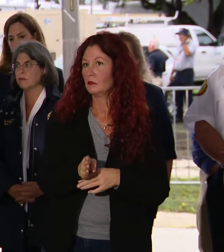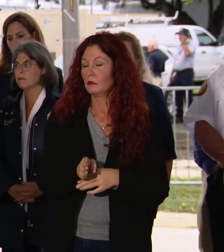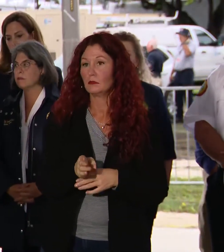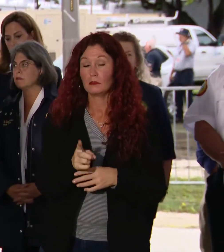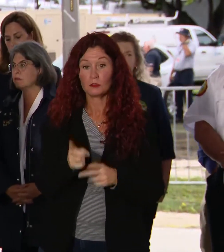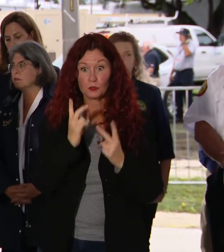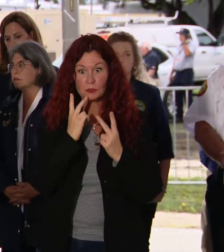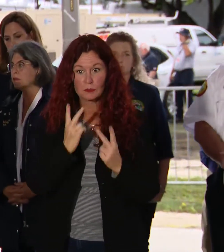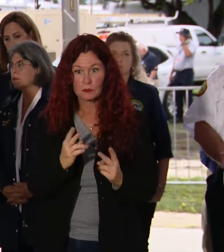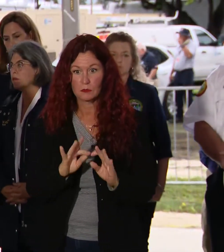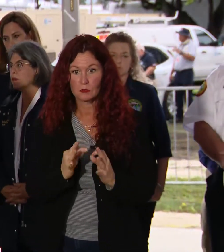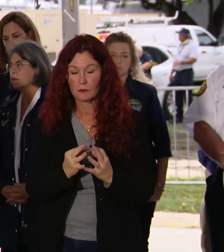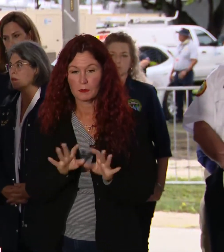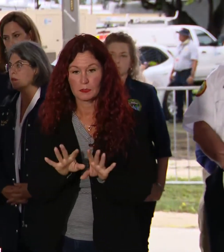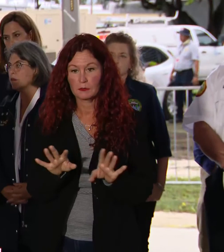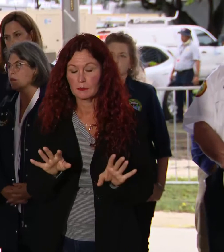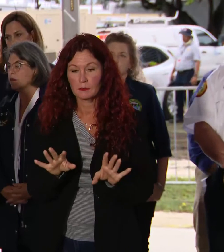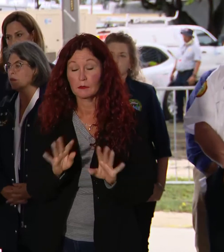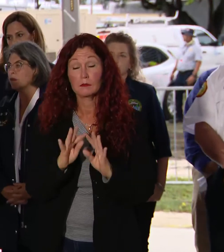are just heartsick,